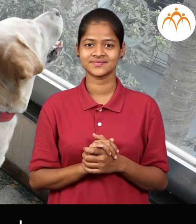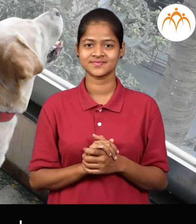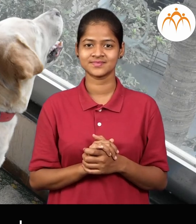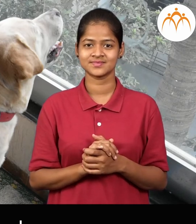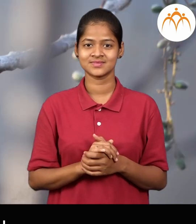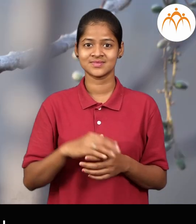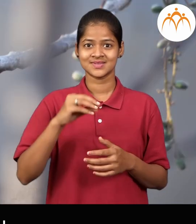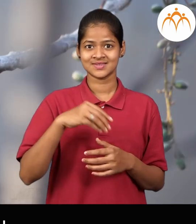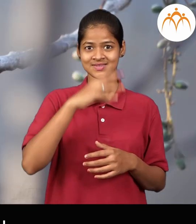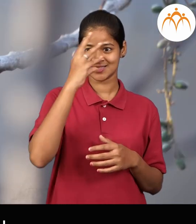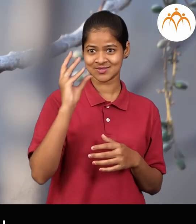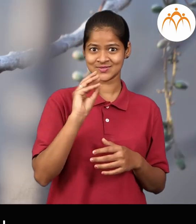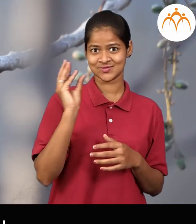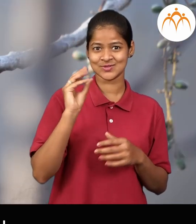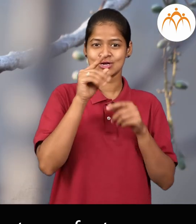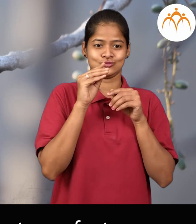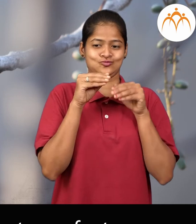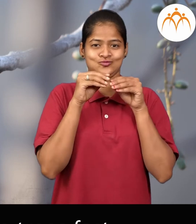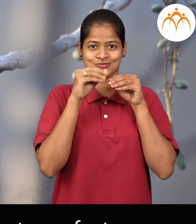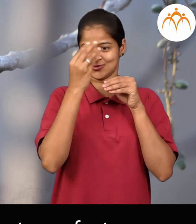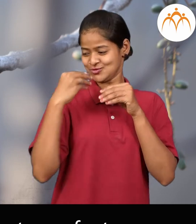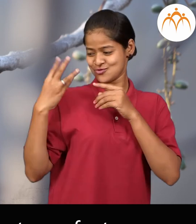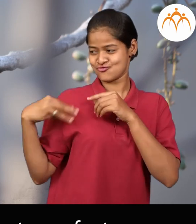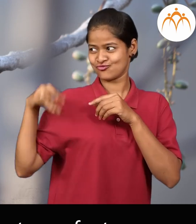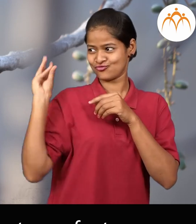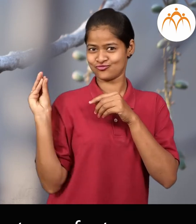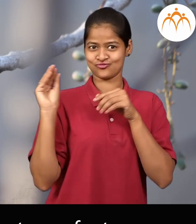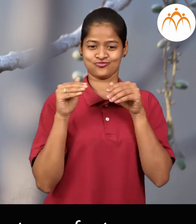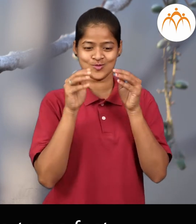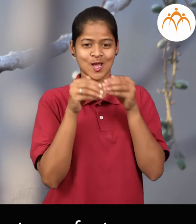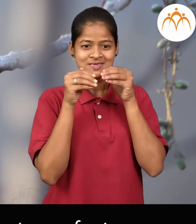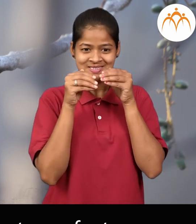Squirrel. Squirrels climb the trees fast.